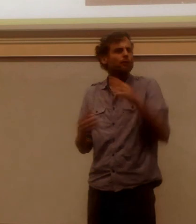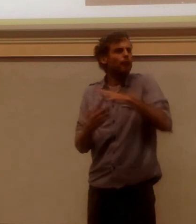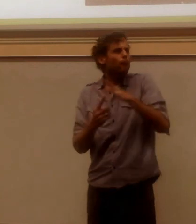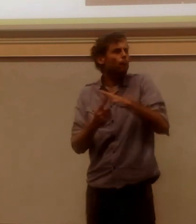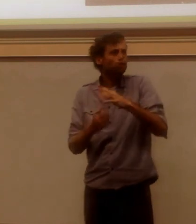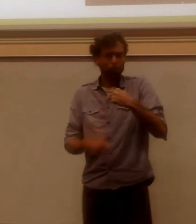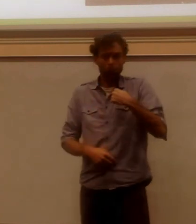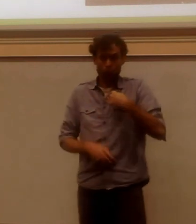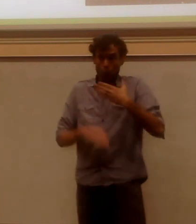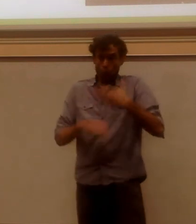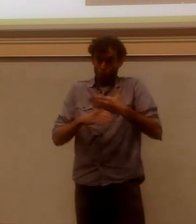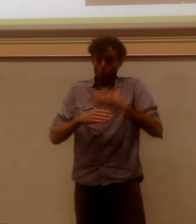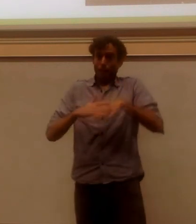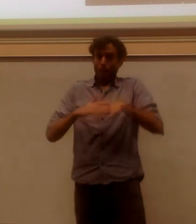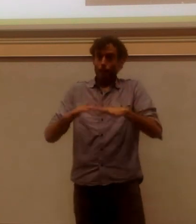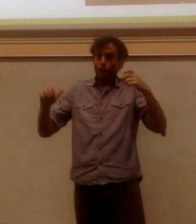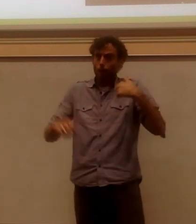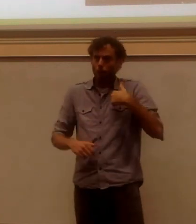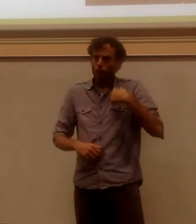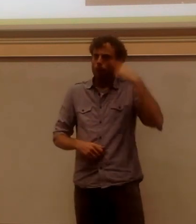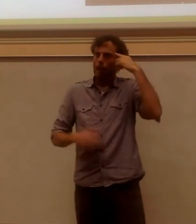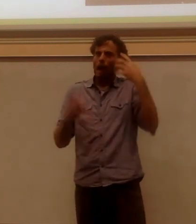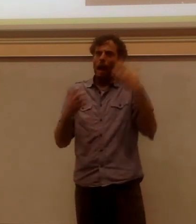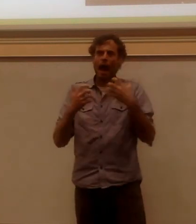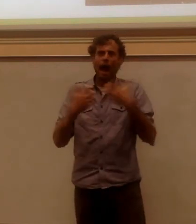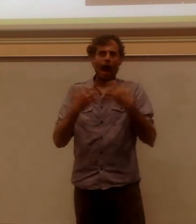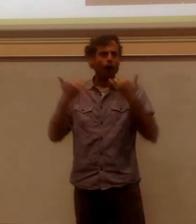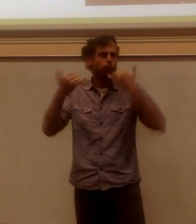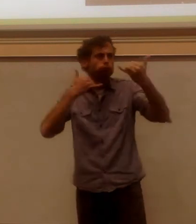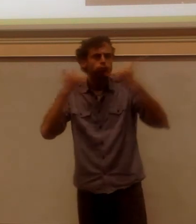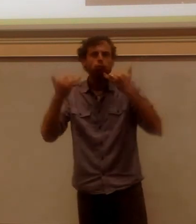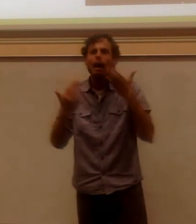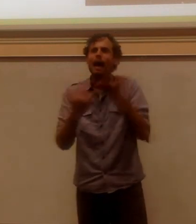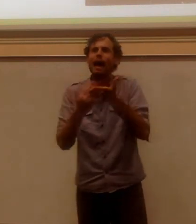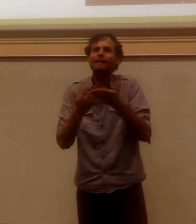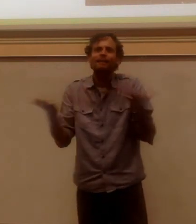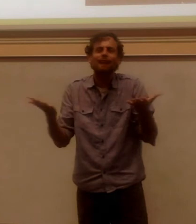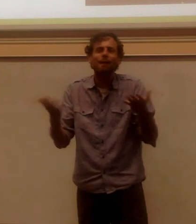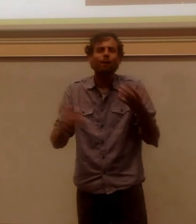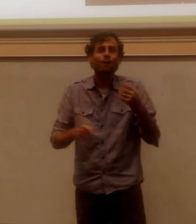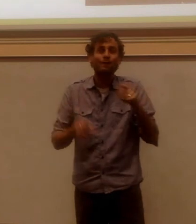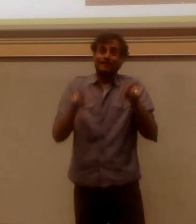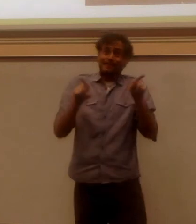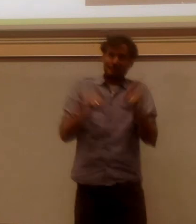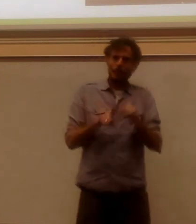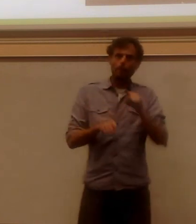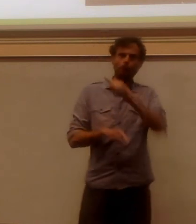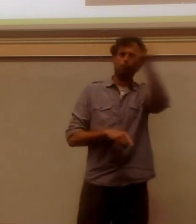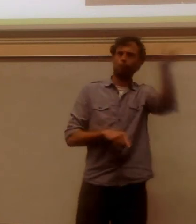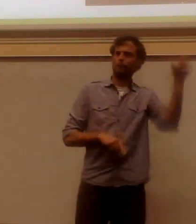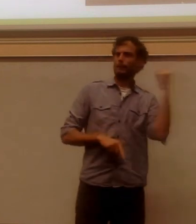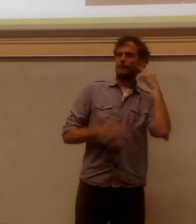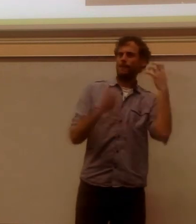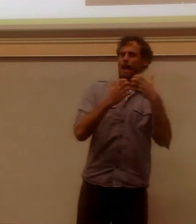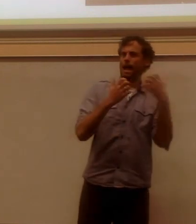who actually proposed the need to improve accessibility to the European institutions for deaf and hard of hearing